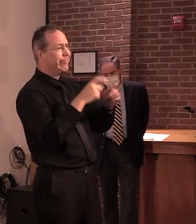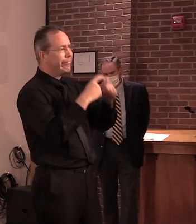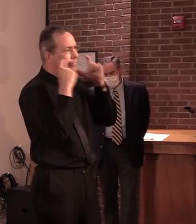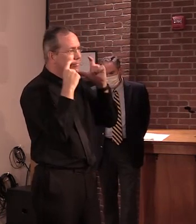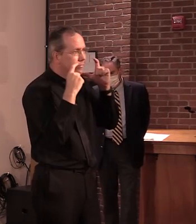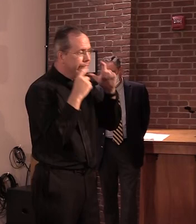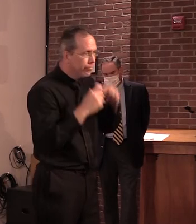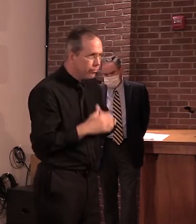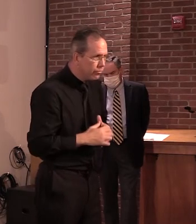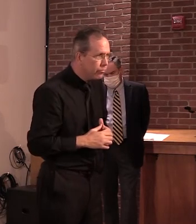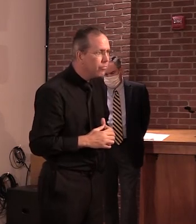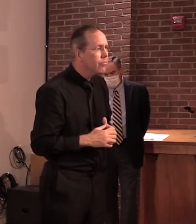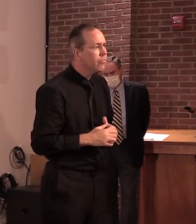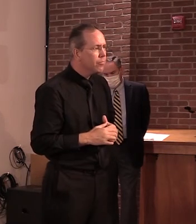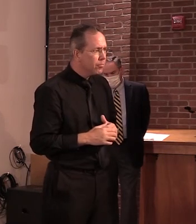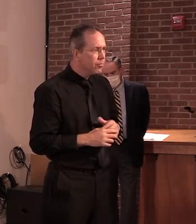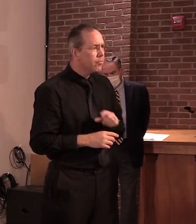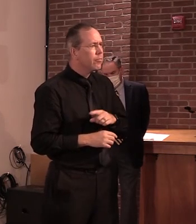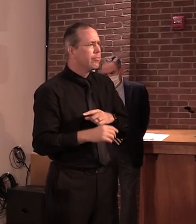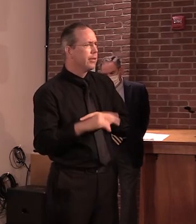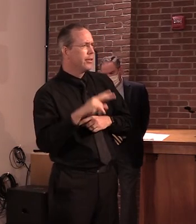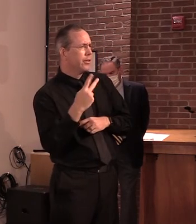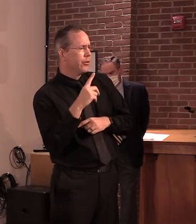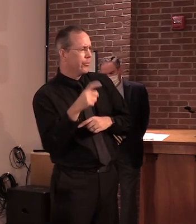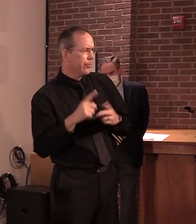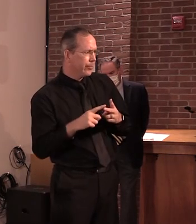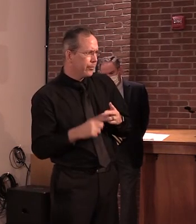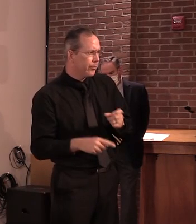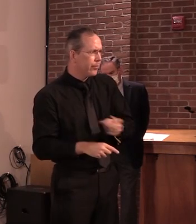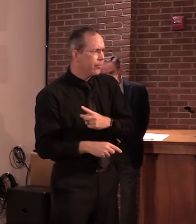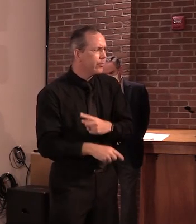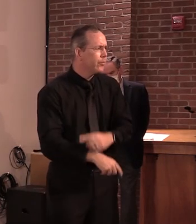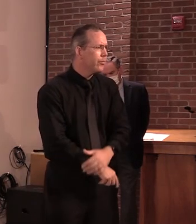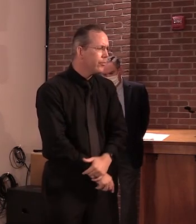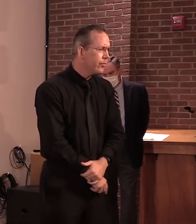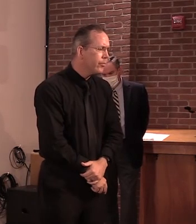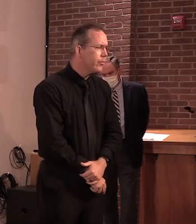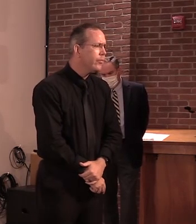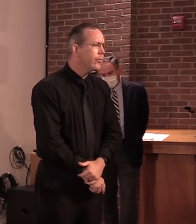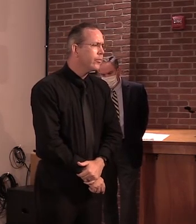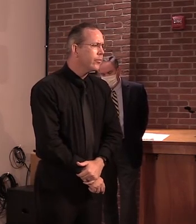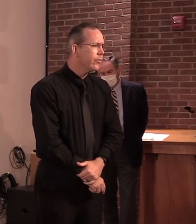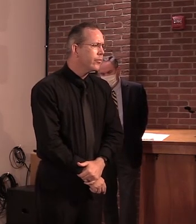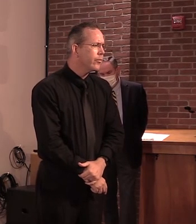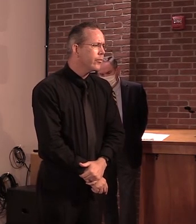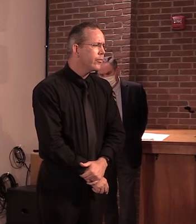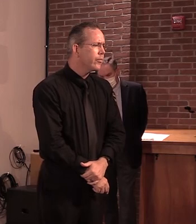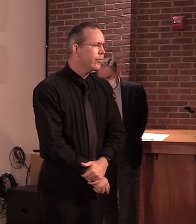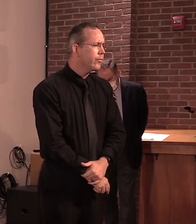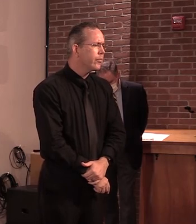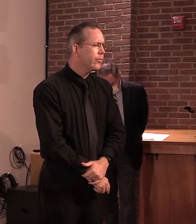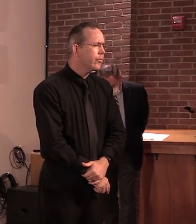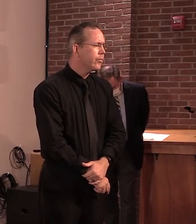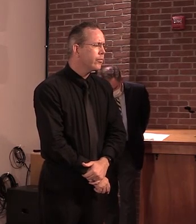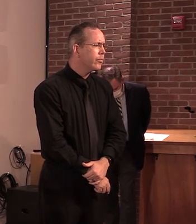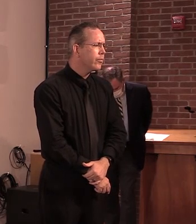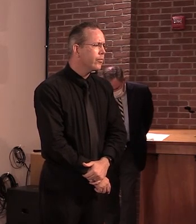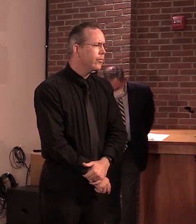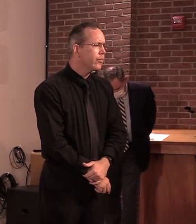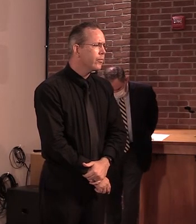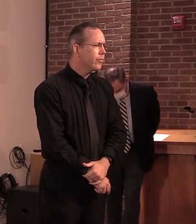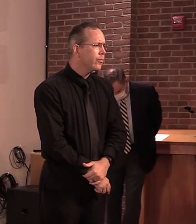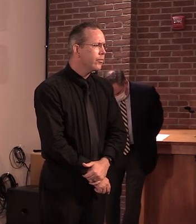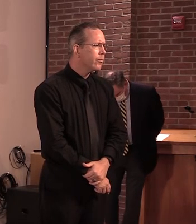particularly regular substitute teachers. Many of these support staff are barely making more than